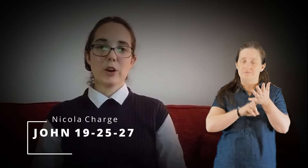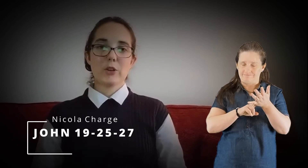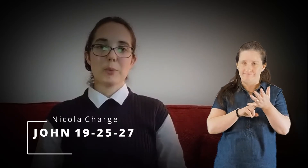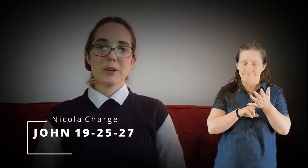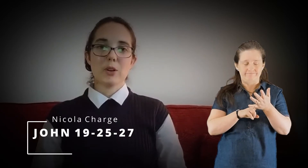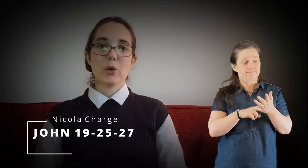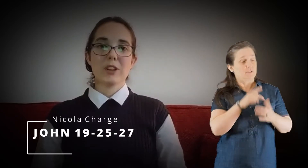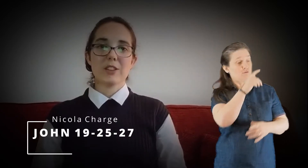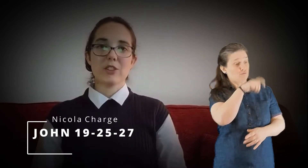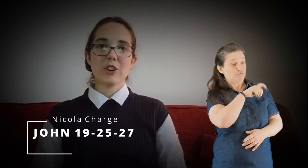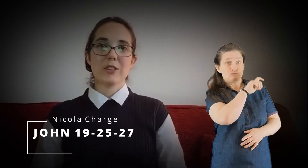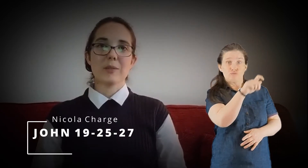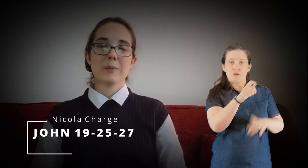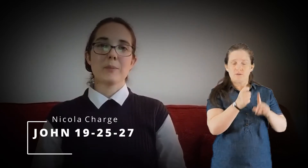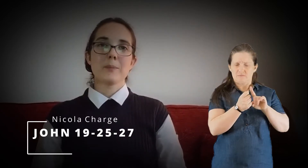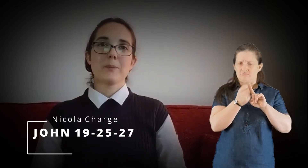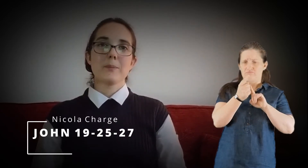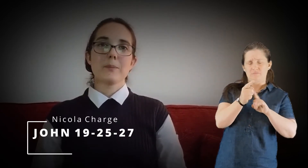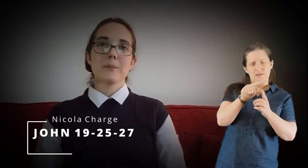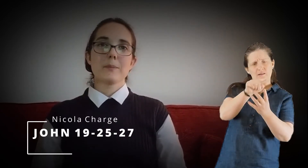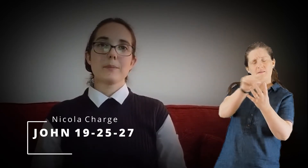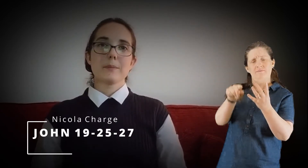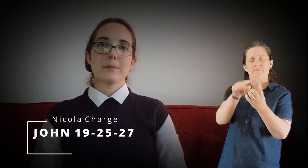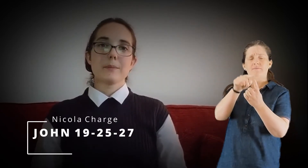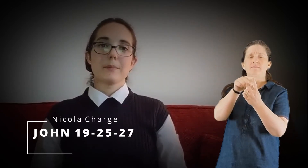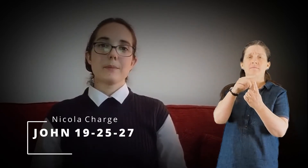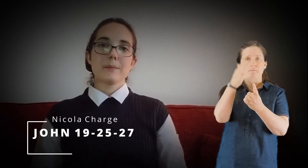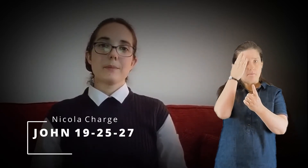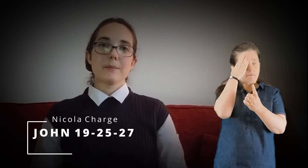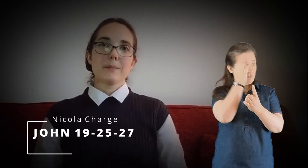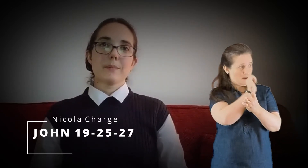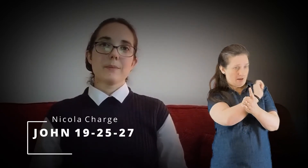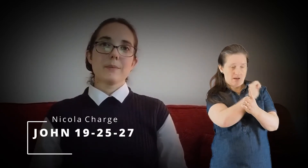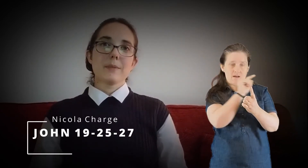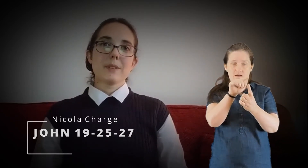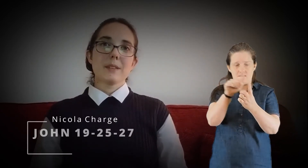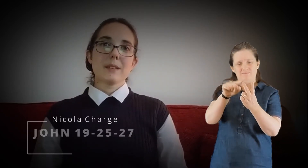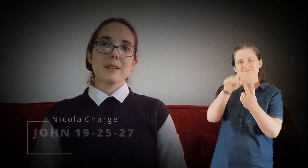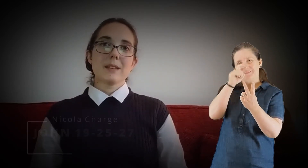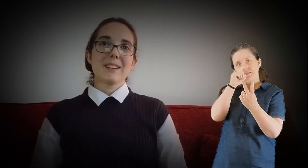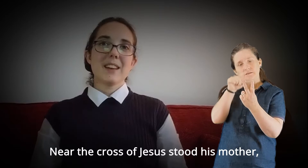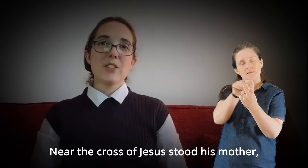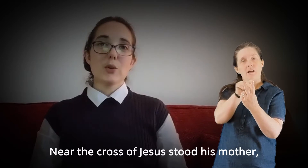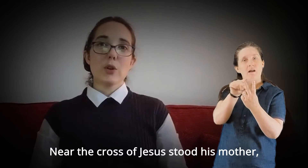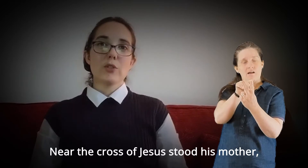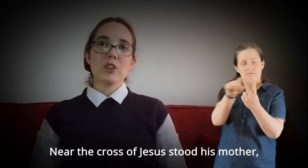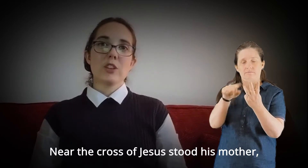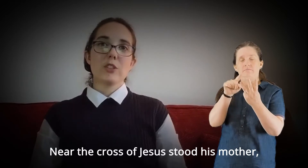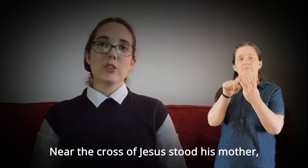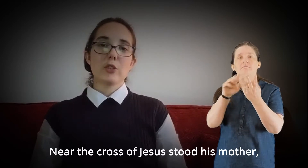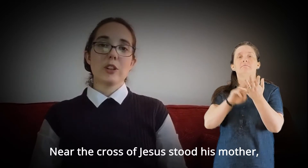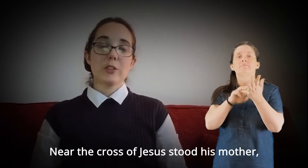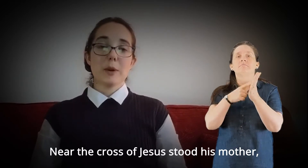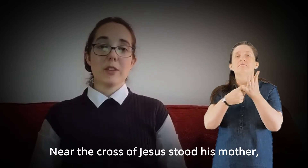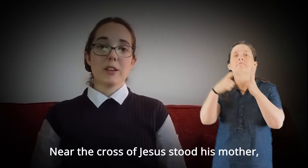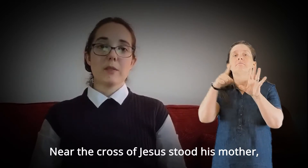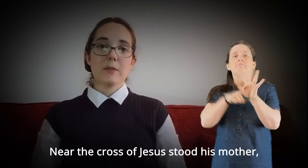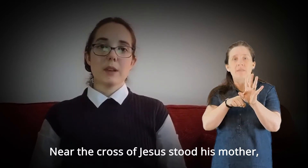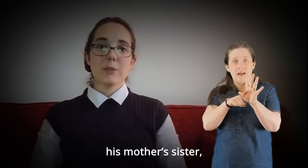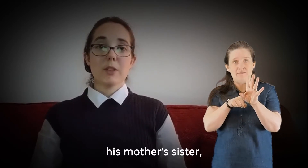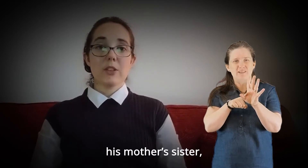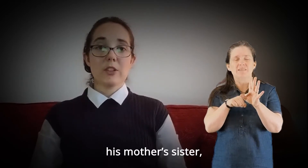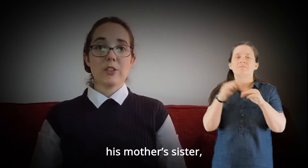This is the Gospel according to John. Near the cross of Jesus stood his